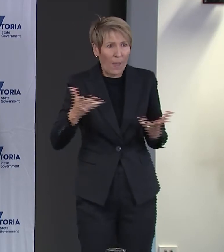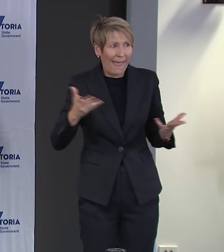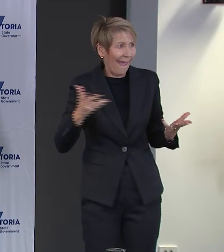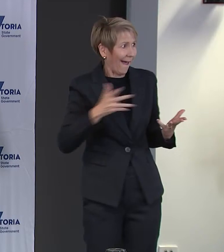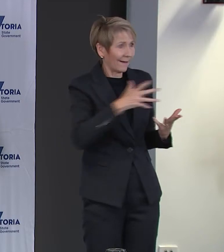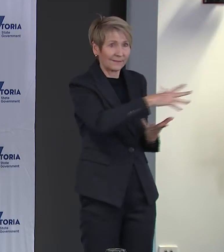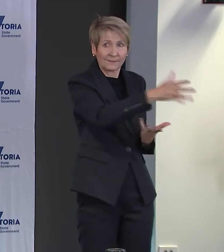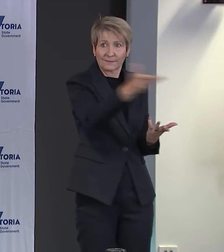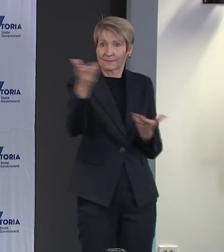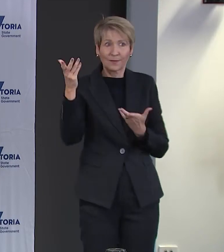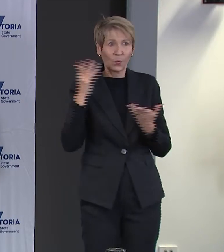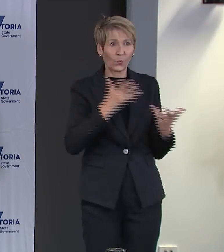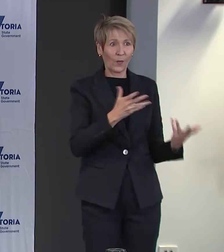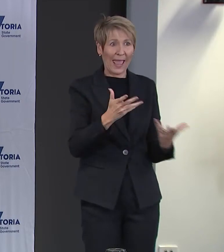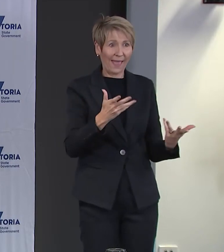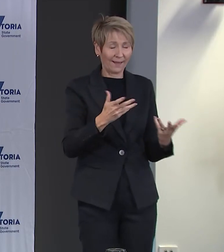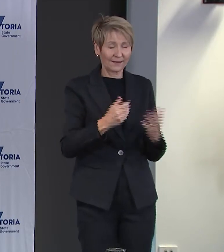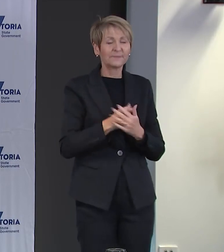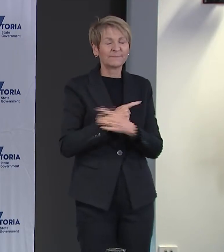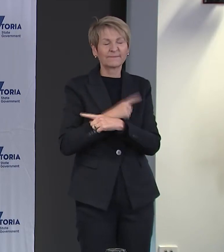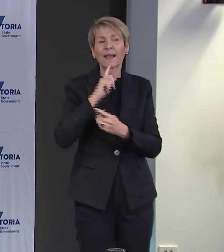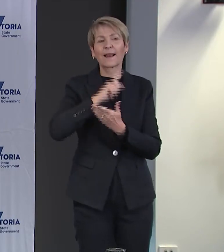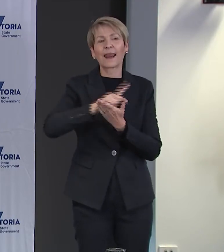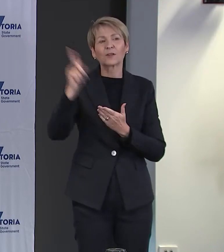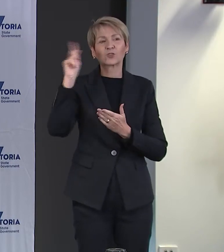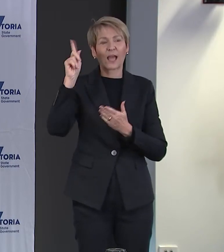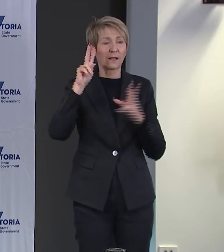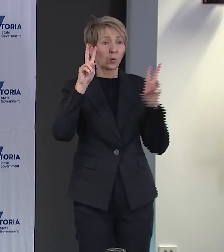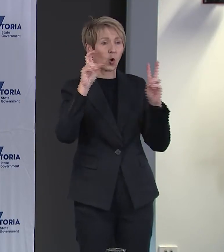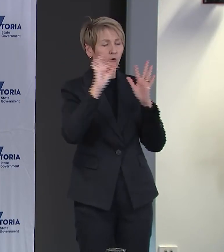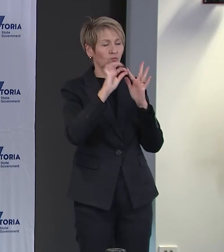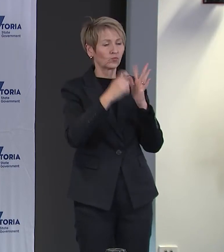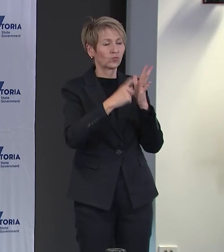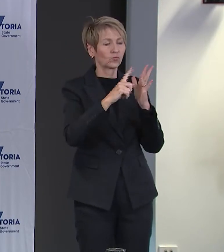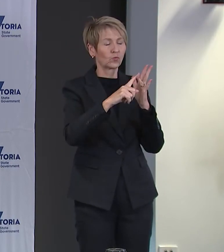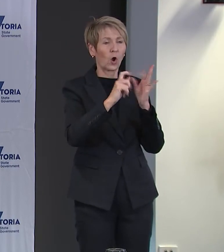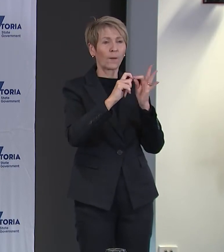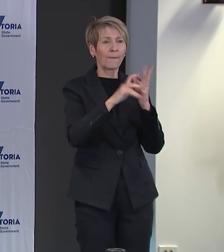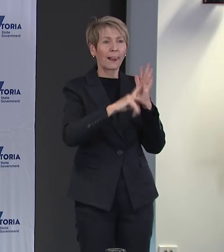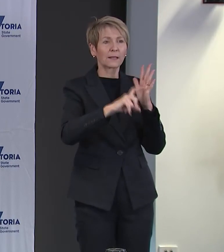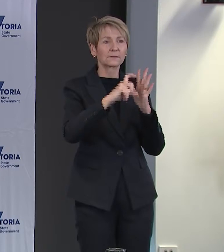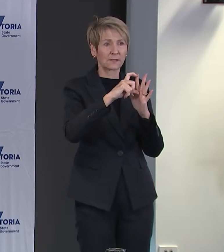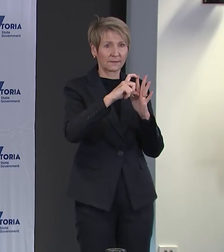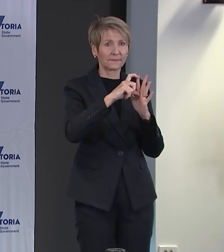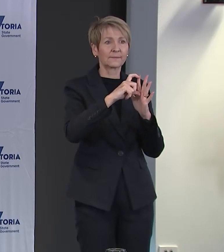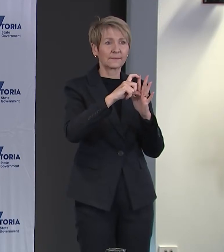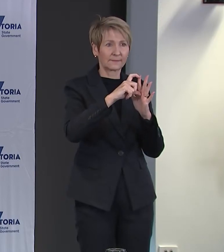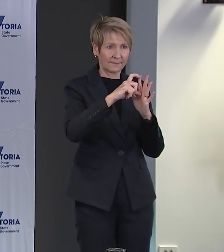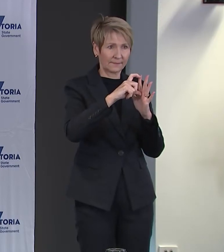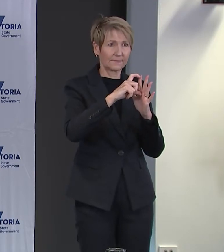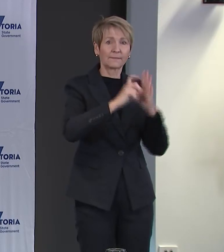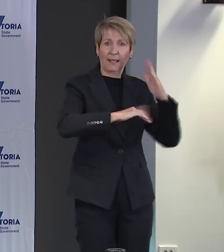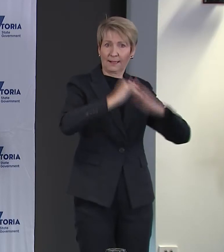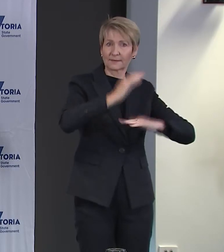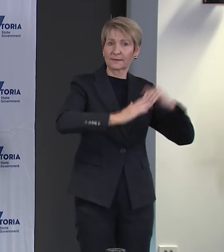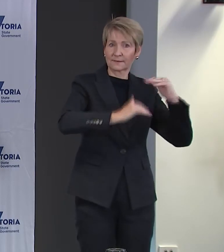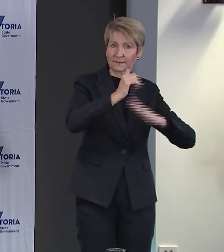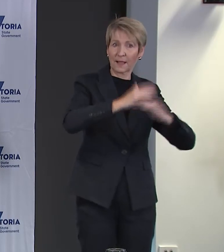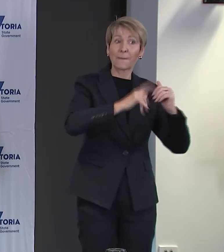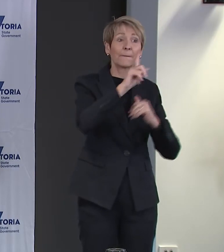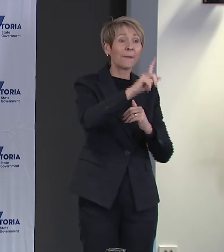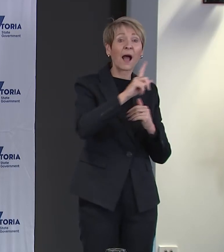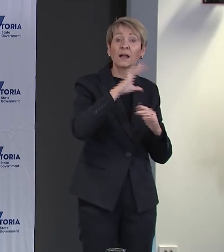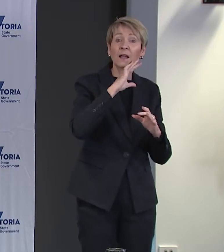I'll happy to give you that later on today, but it's as I said, it's a pro-build site. One of the strengths of the construction industry, and one of the requirements that they've had